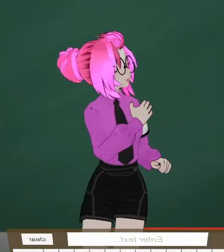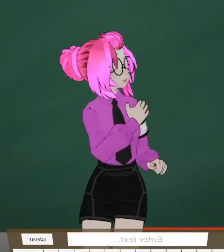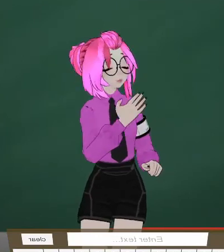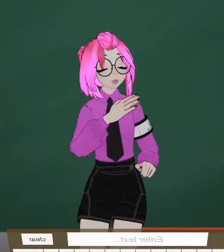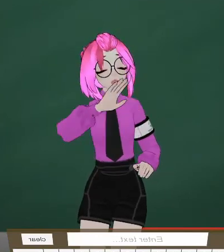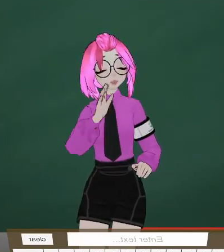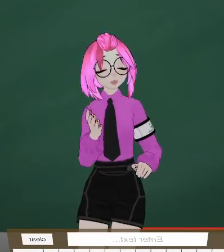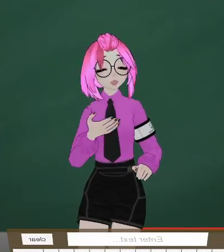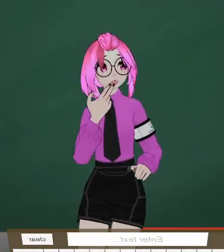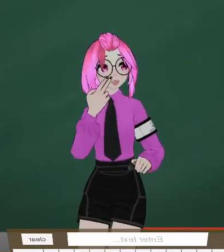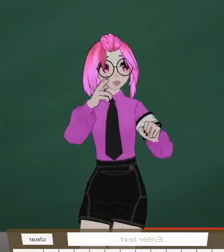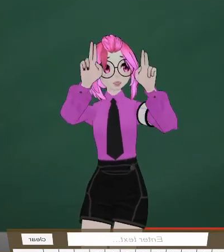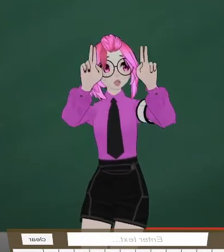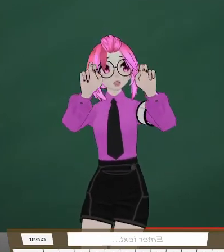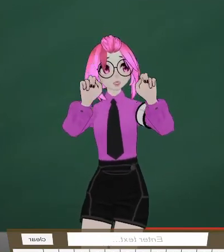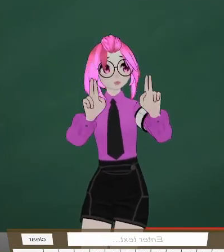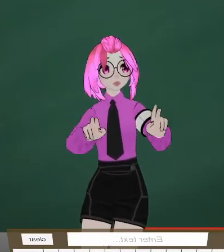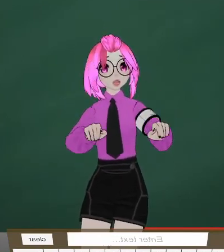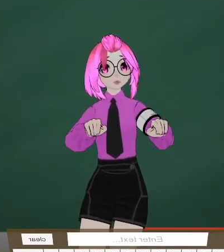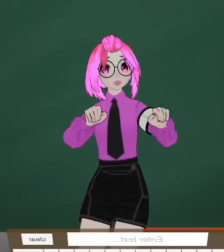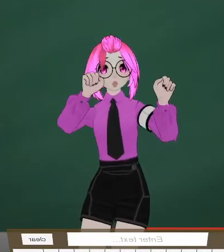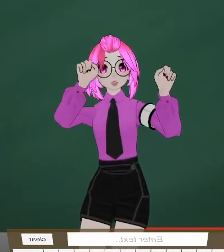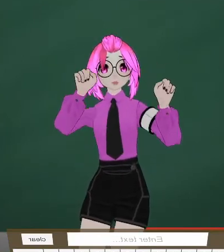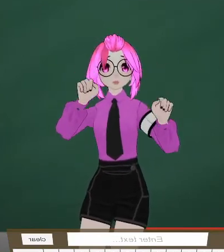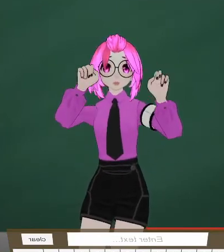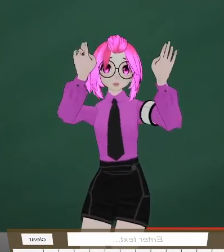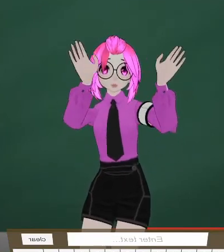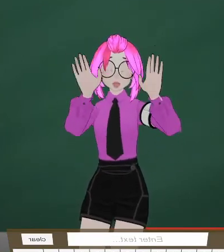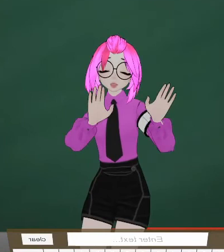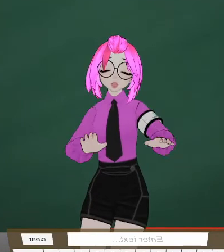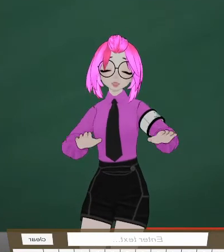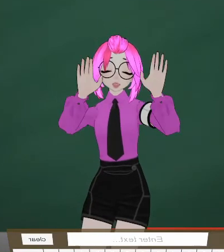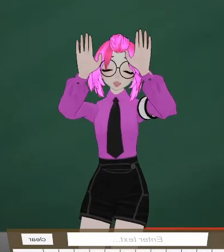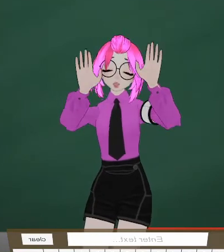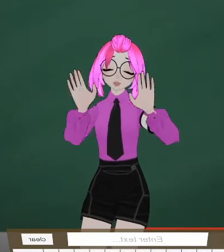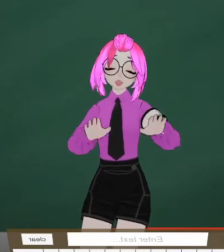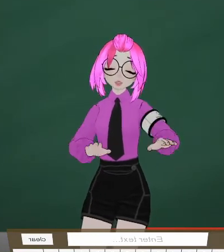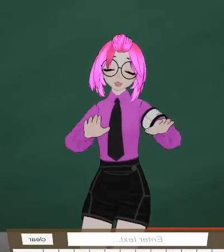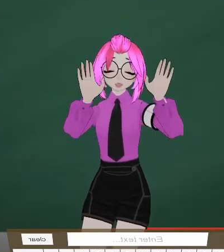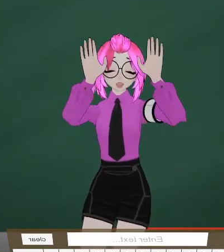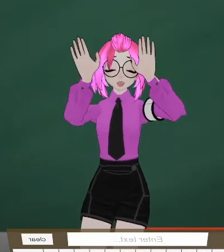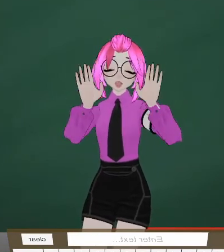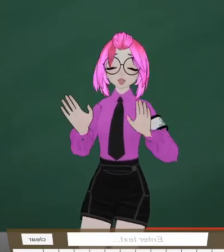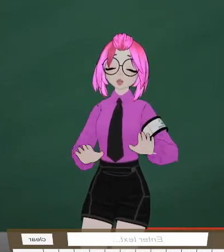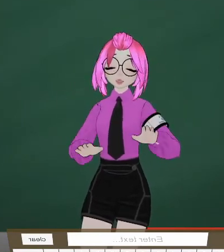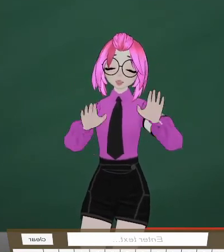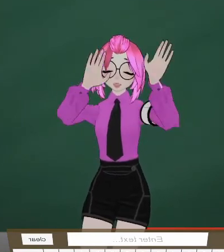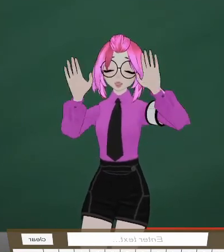um i've never seen snow with that before i've always signed it open hand like that i've always ever signed